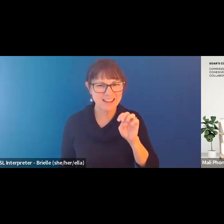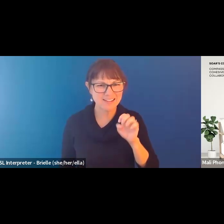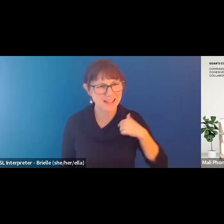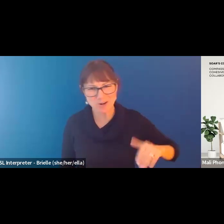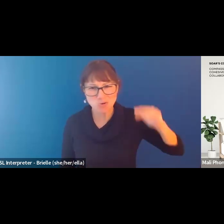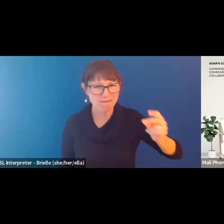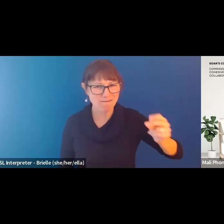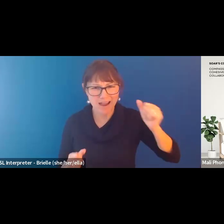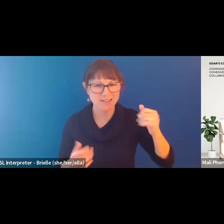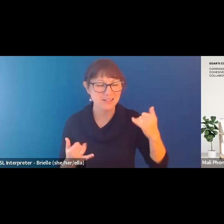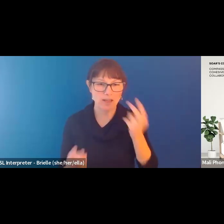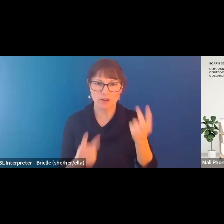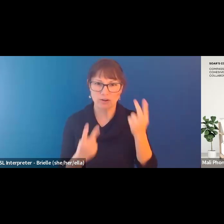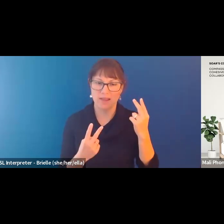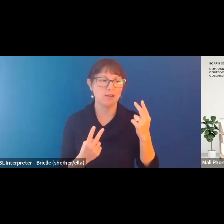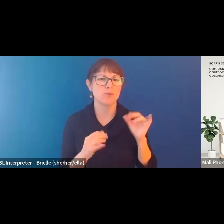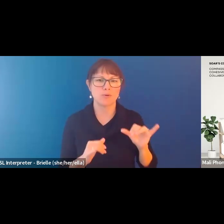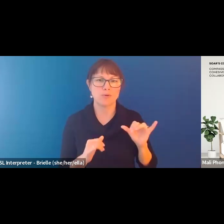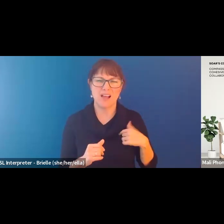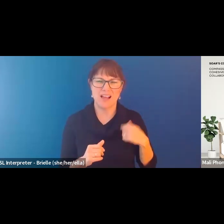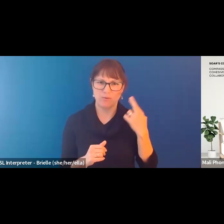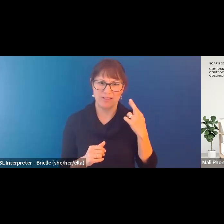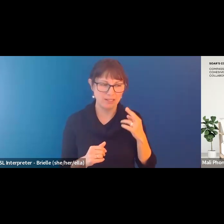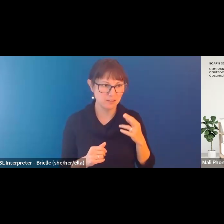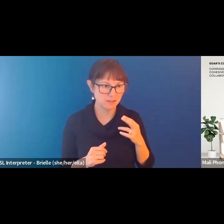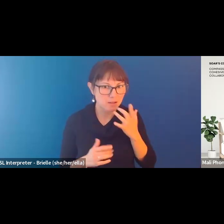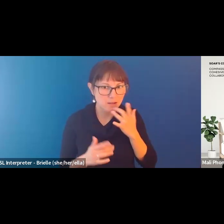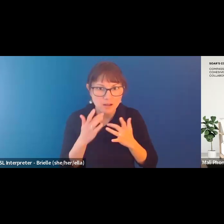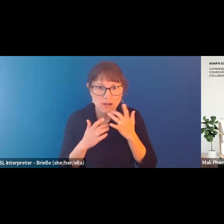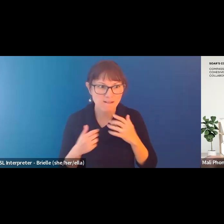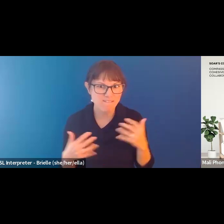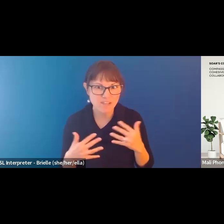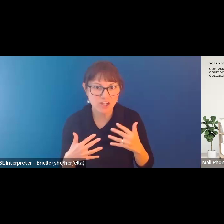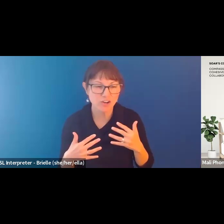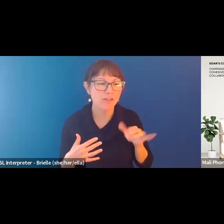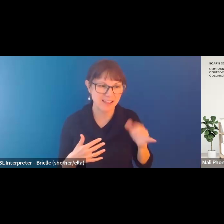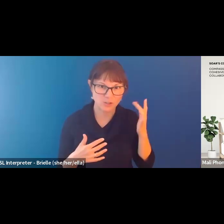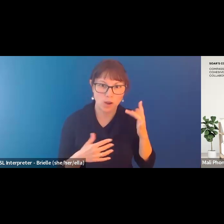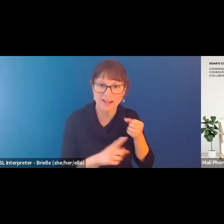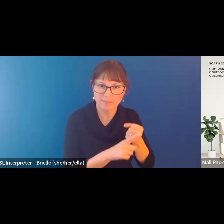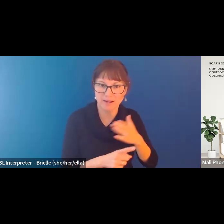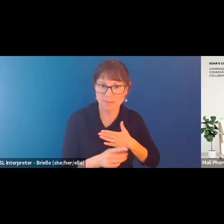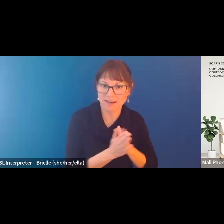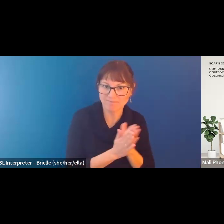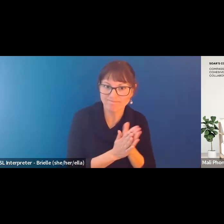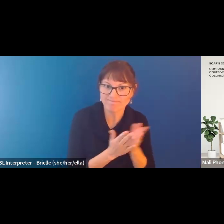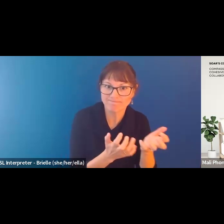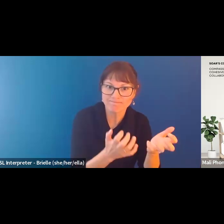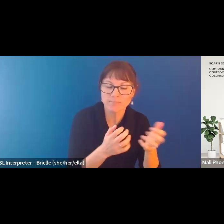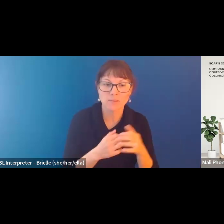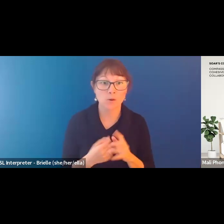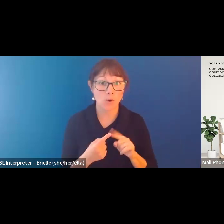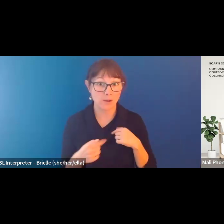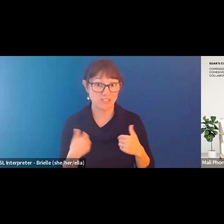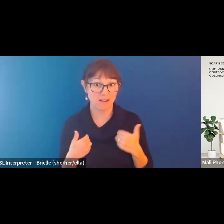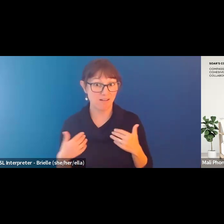and looking back, I realized how much necessity and fear played a role in that drive. Throughout my youth,